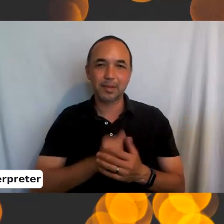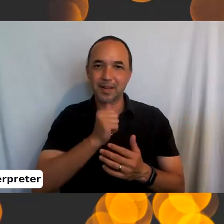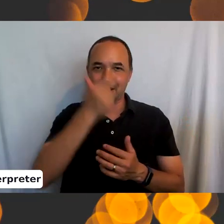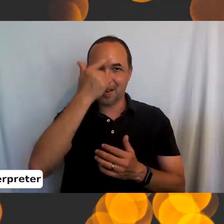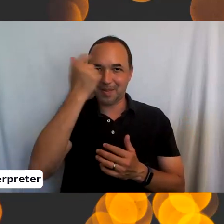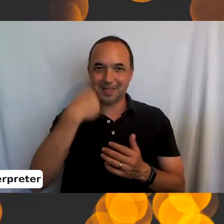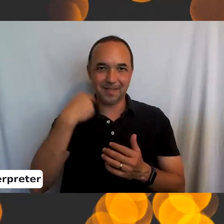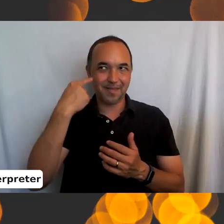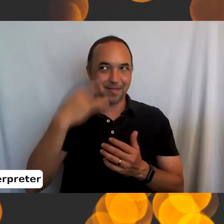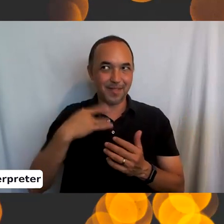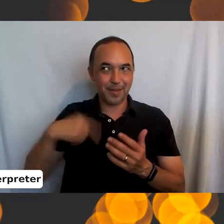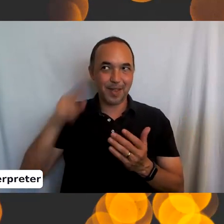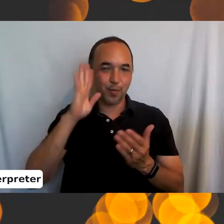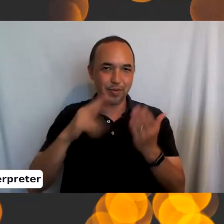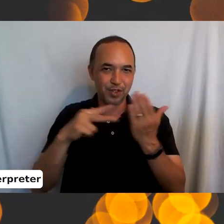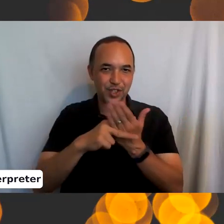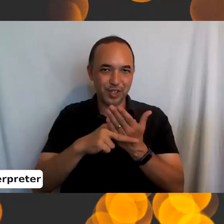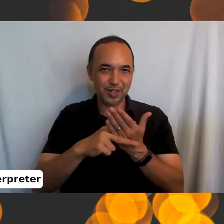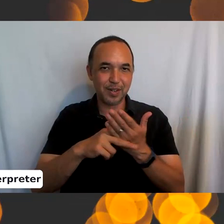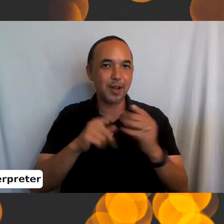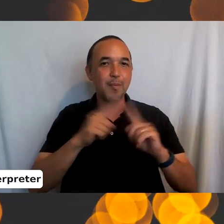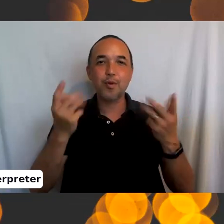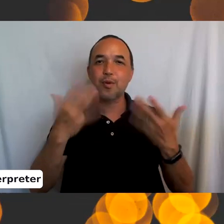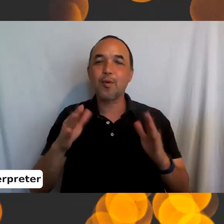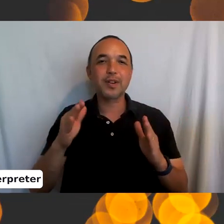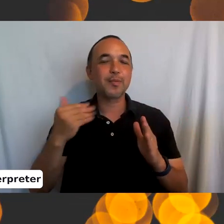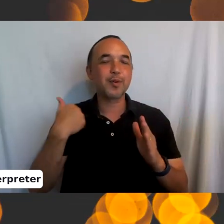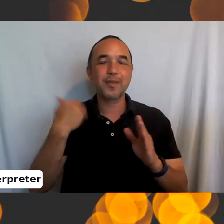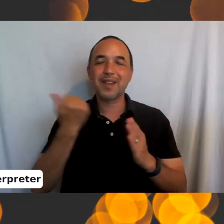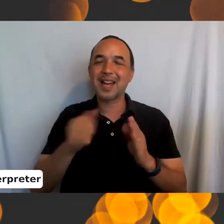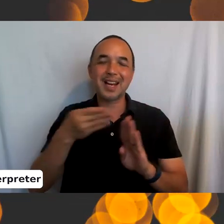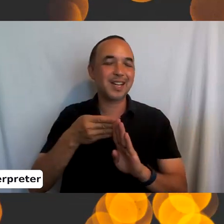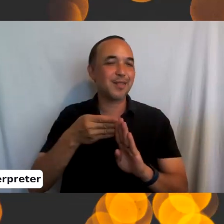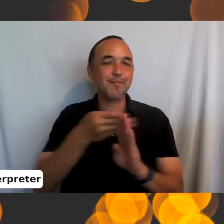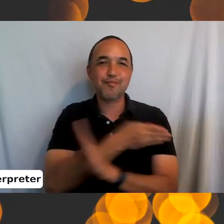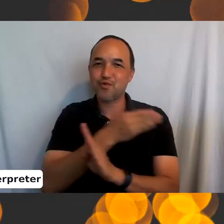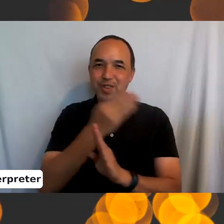the system or anything. We just don't want them to have any preconceived notions when they're going in. So